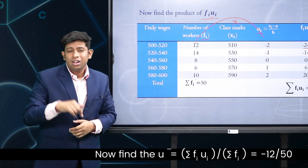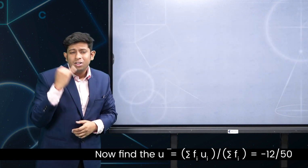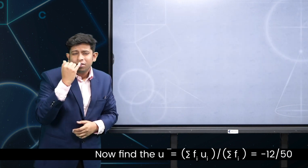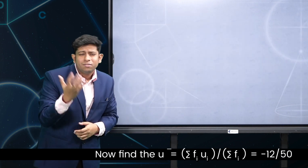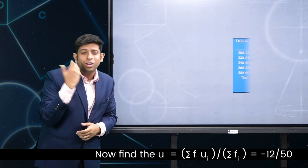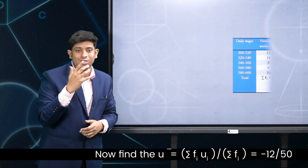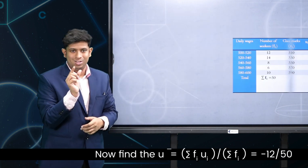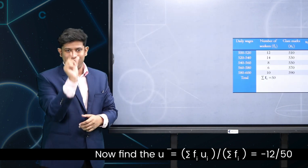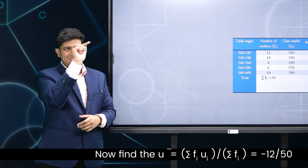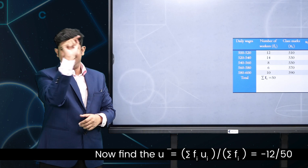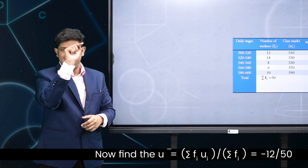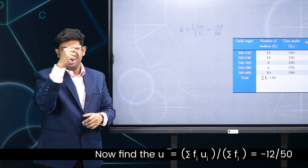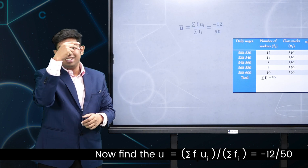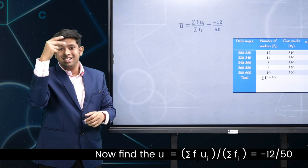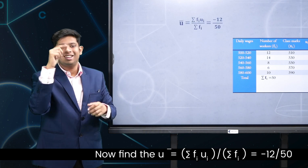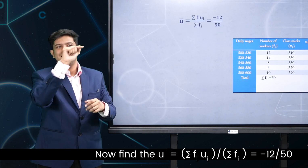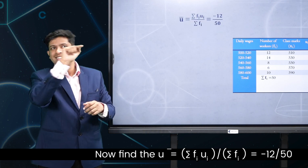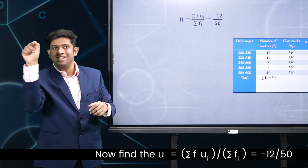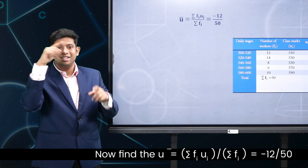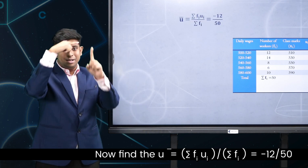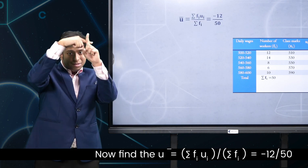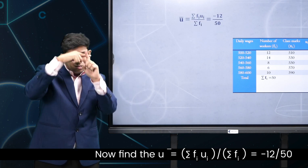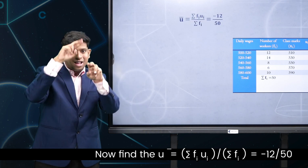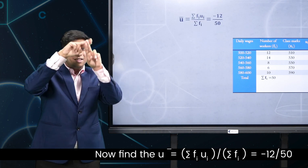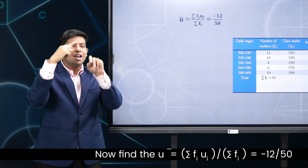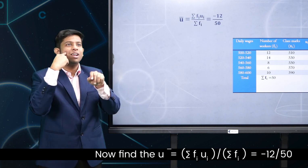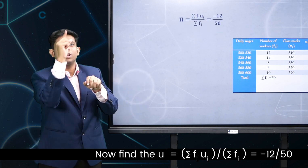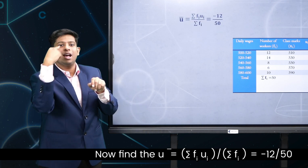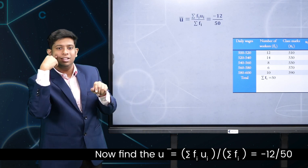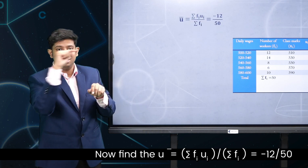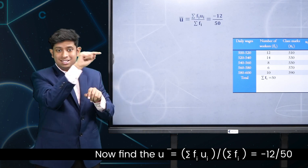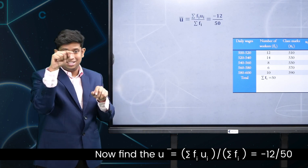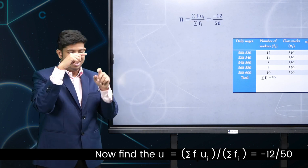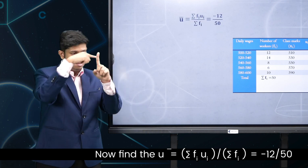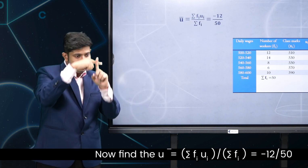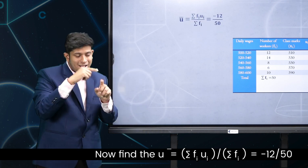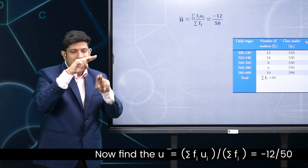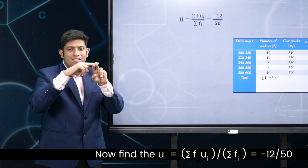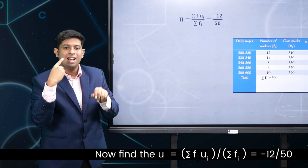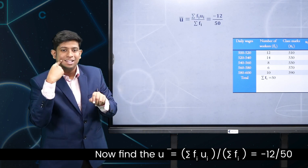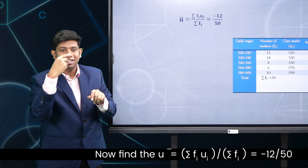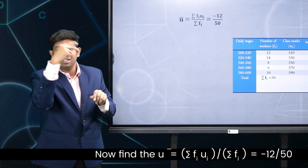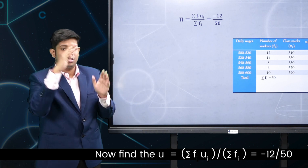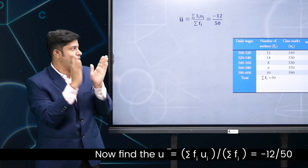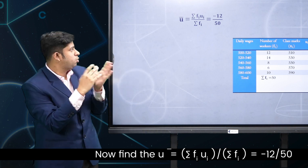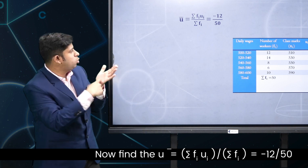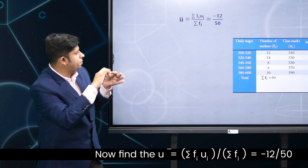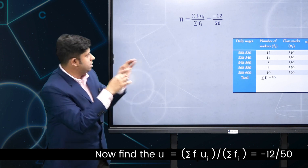Now find the u bar, that is equal to summation Fi ui by summation Fi. By substituting